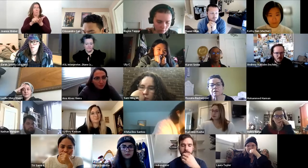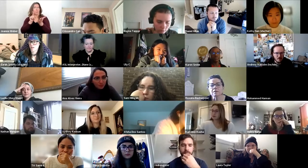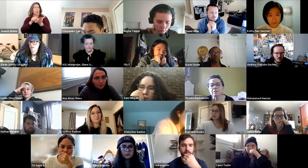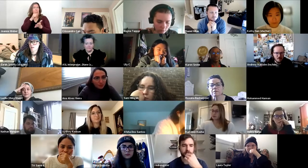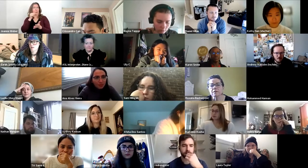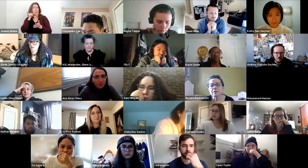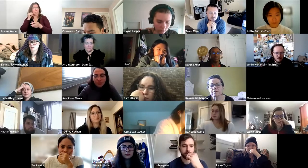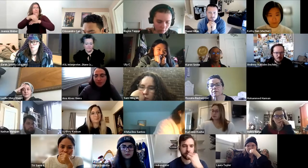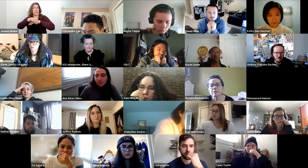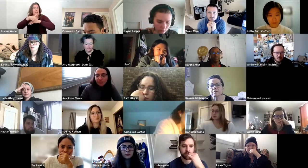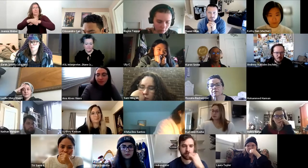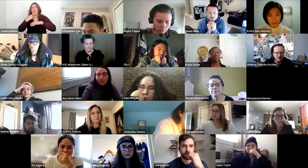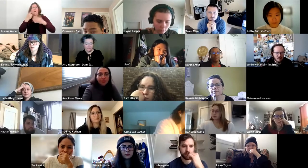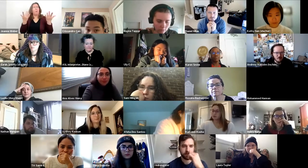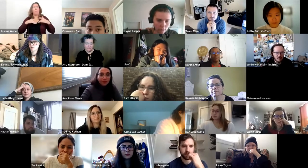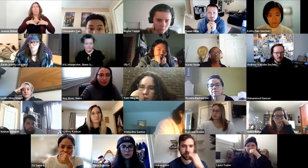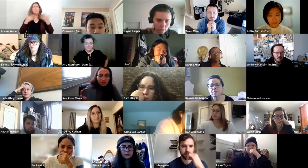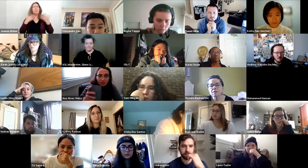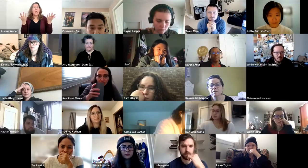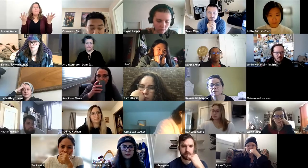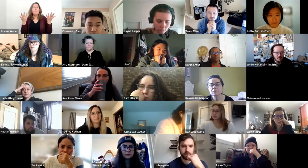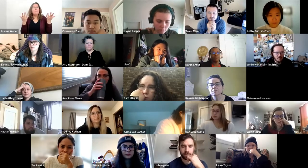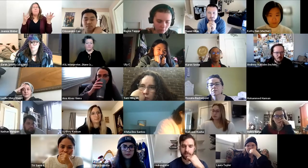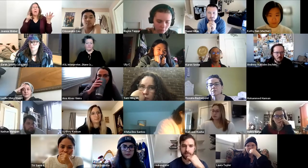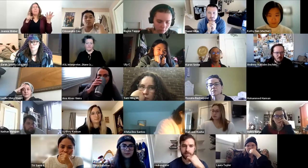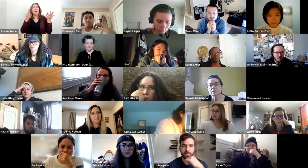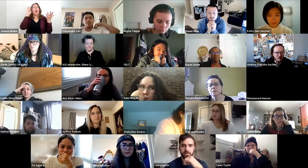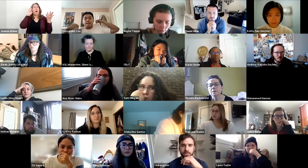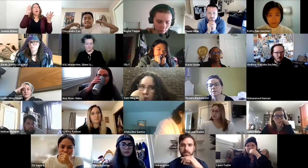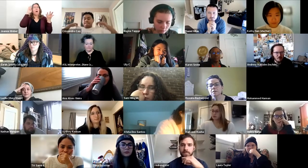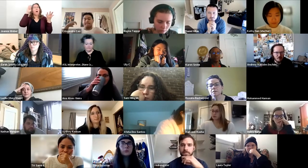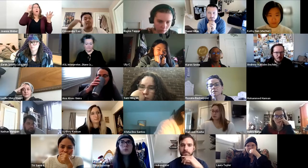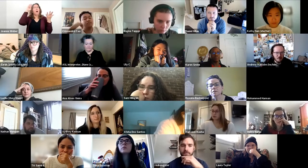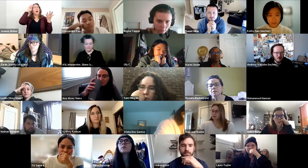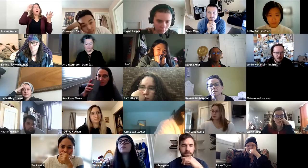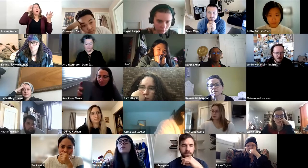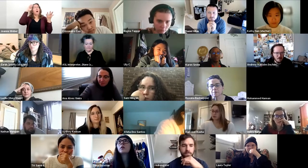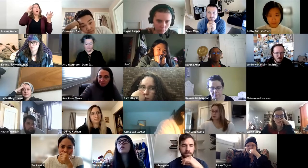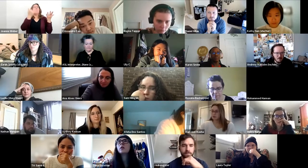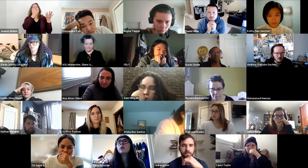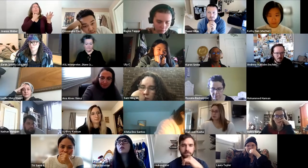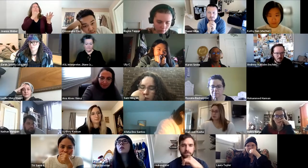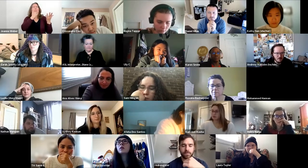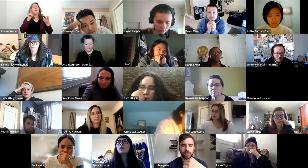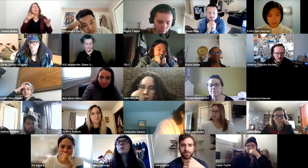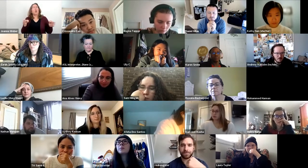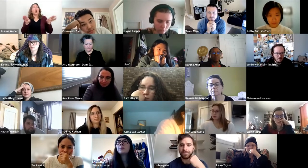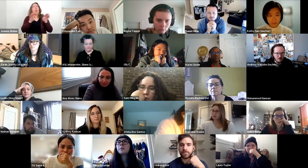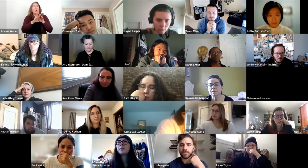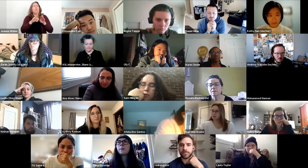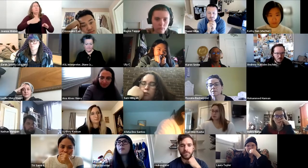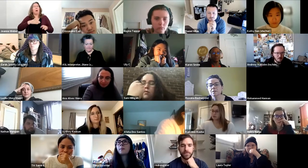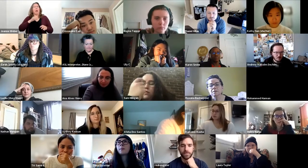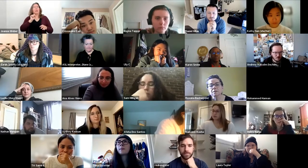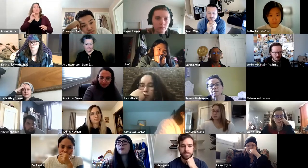I am in touch with the publisher. I started yesterday and asked, what's going up? How come they couldn't, students